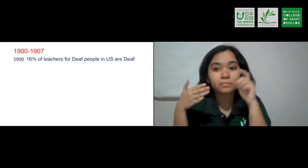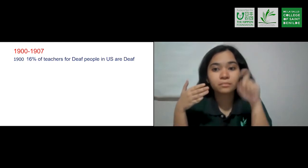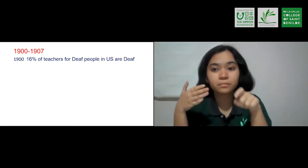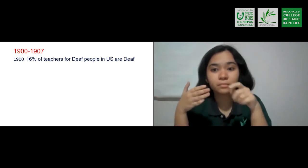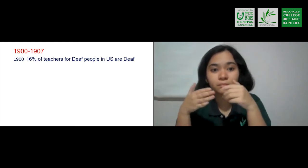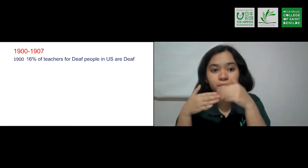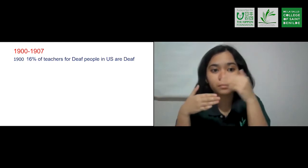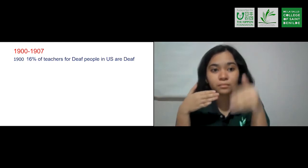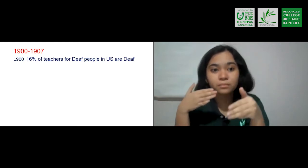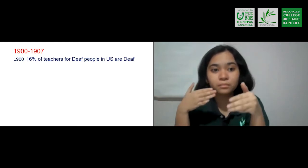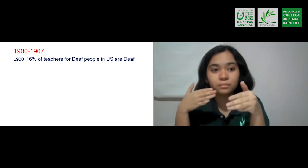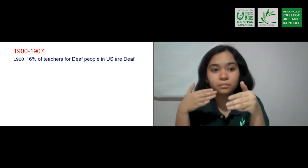sorry, let me get their attention.